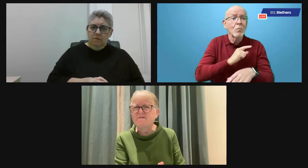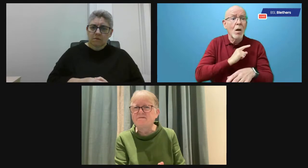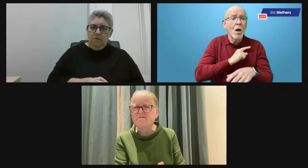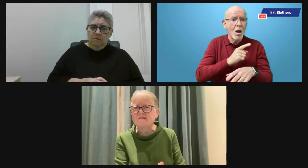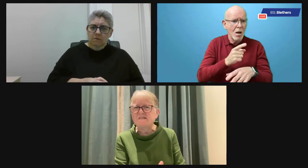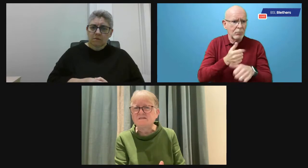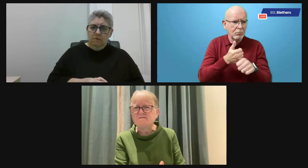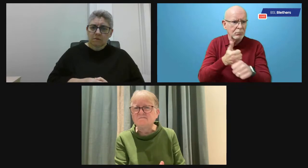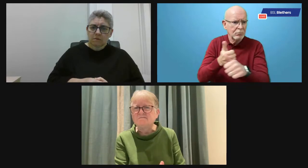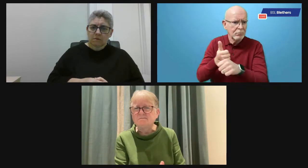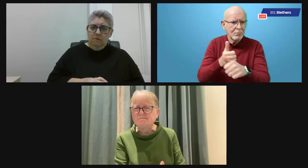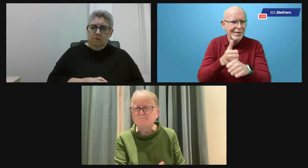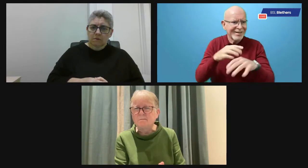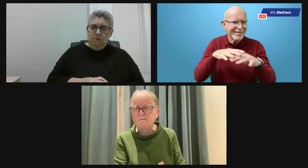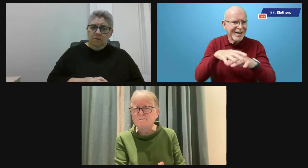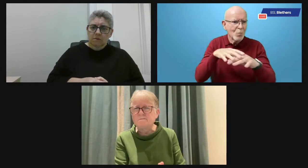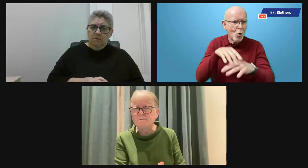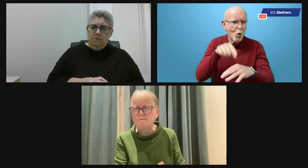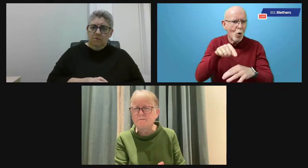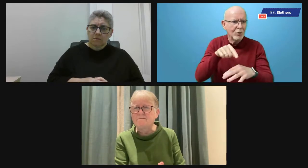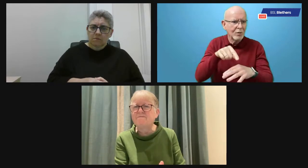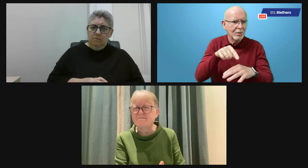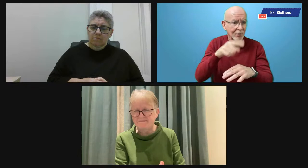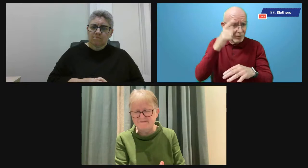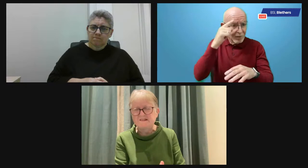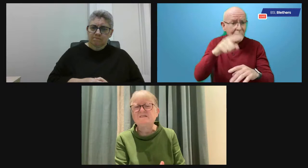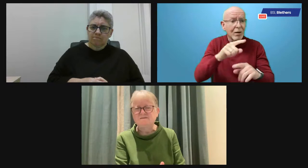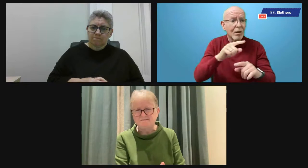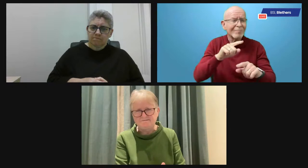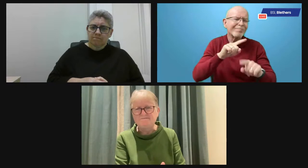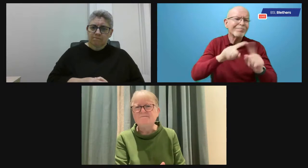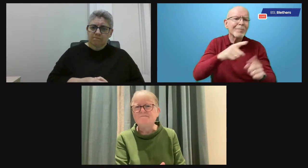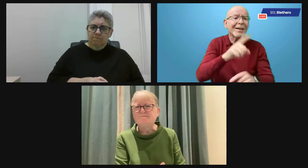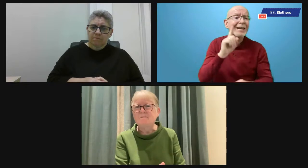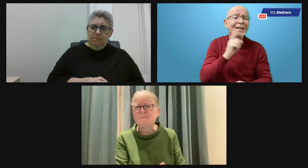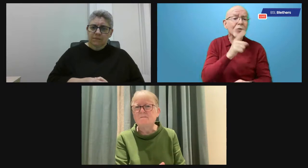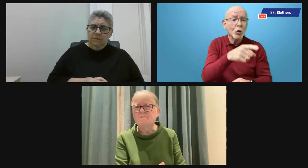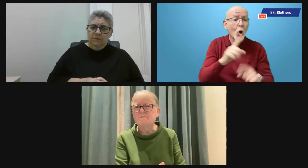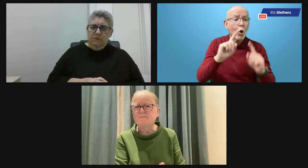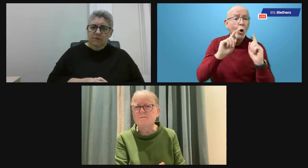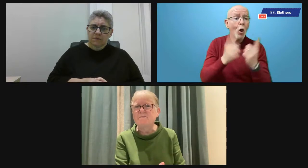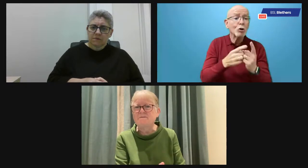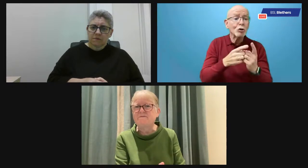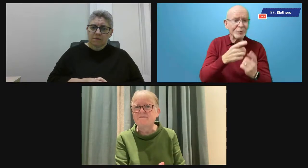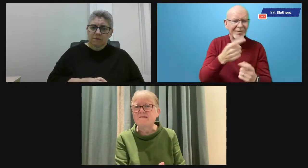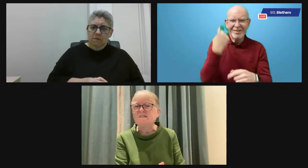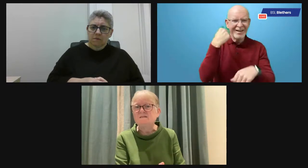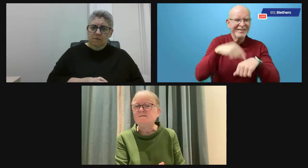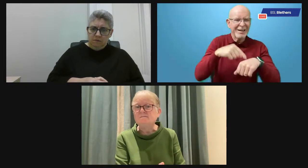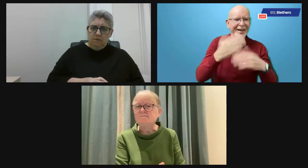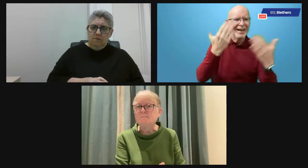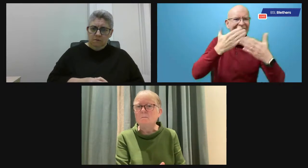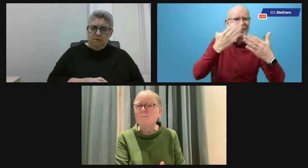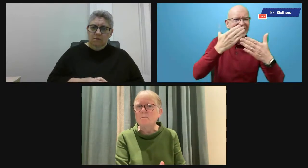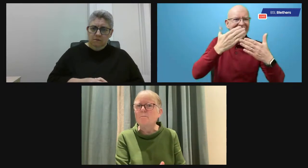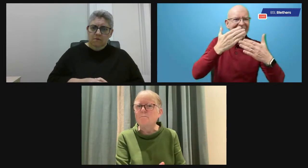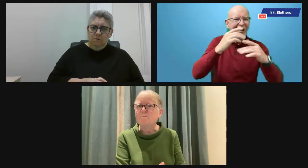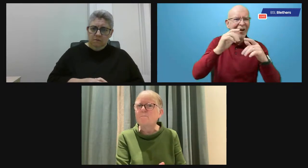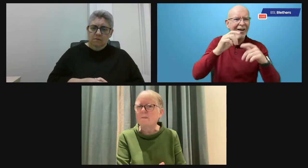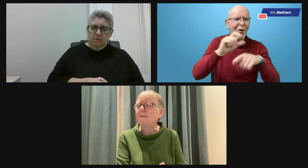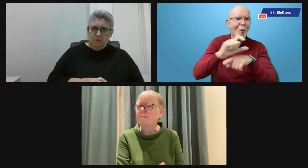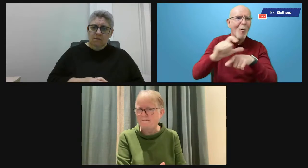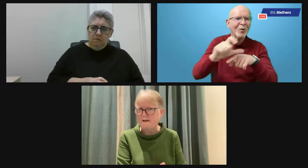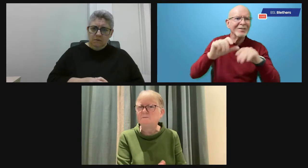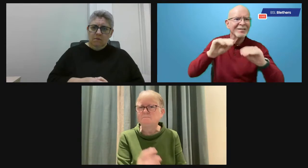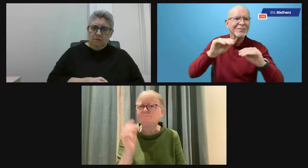Emma is saying, that in the past, we had this organisation and a network was born from that. At